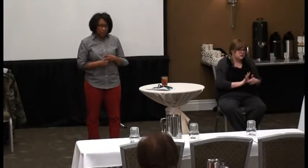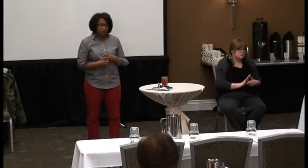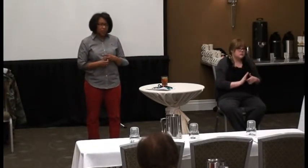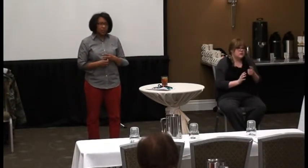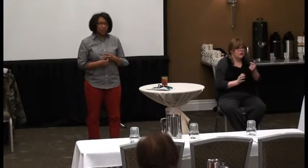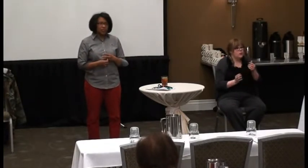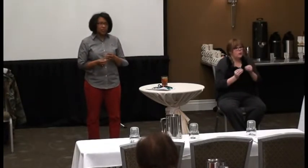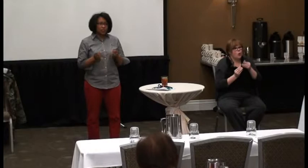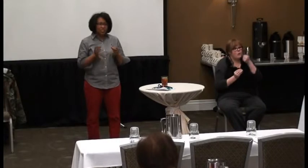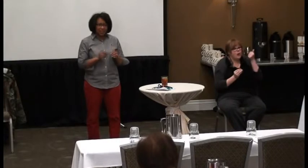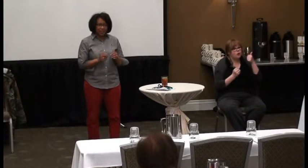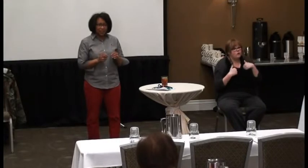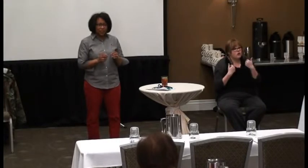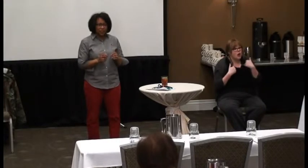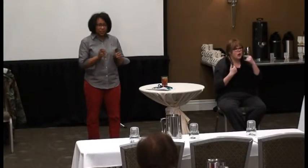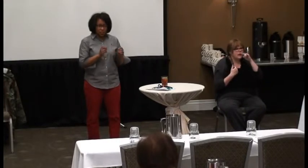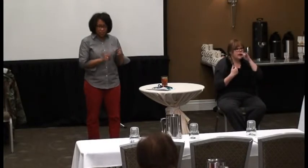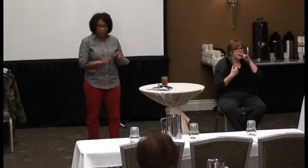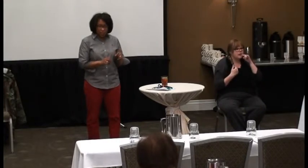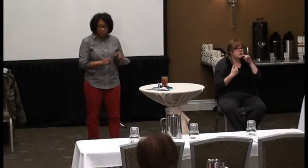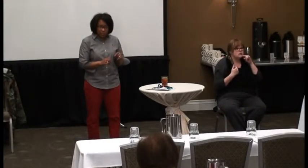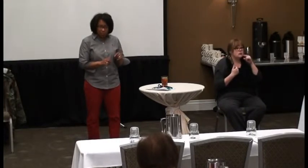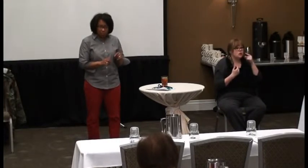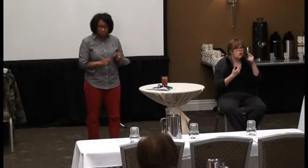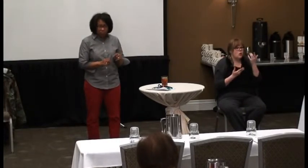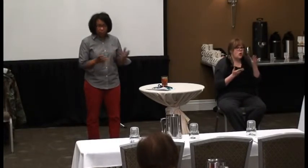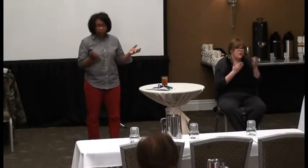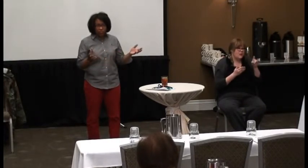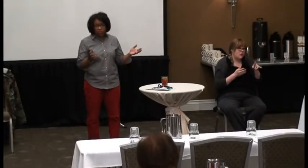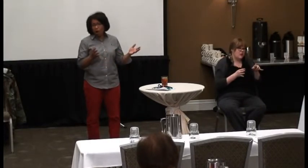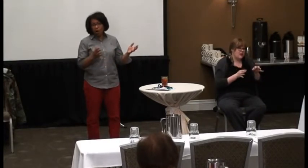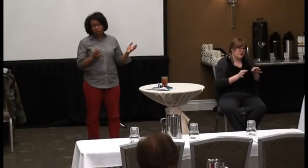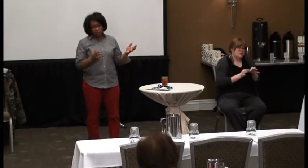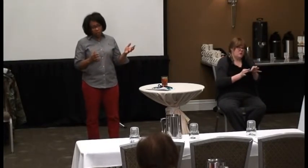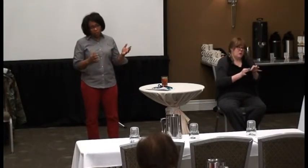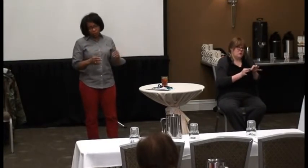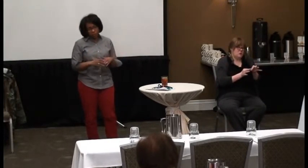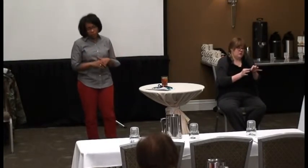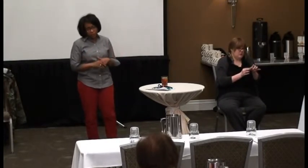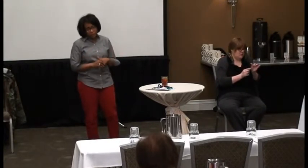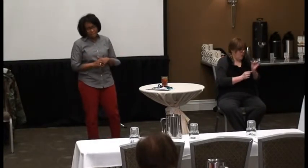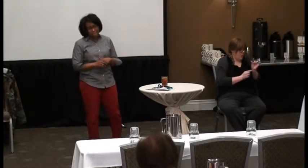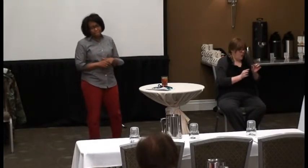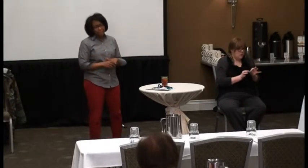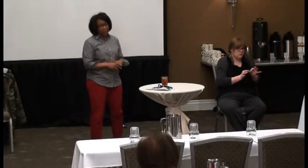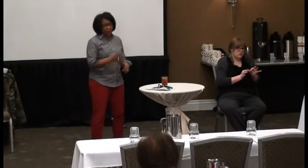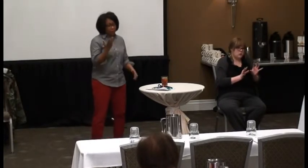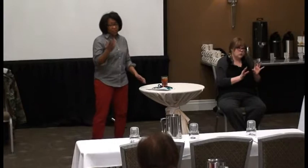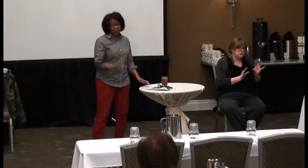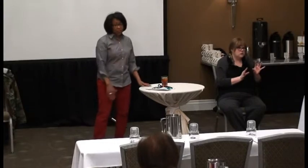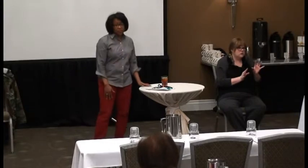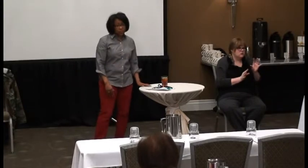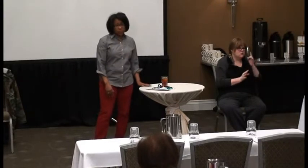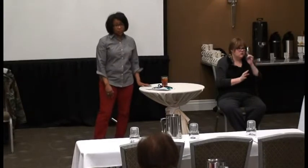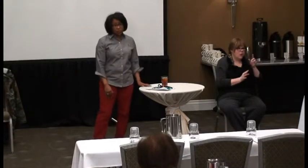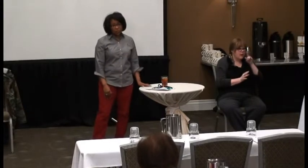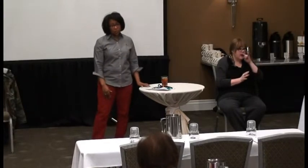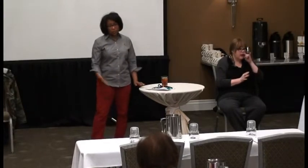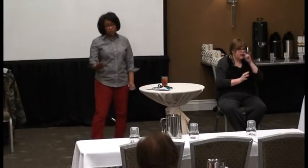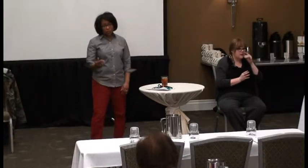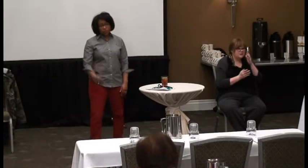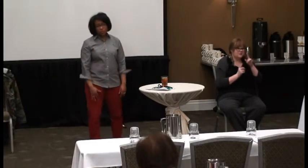kids. Otherwise, you have to use tiny doses of the stimulants, small doses. But some of them just